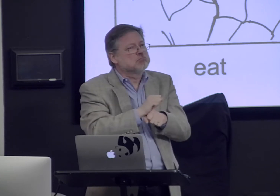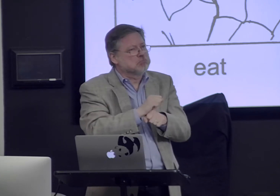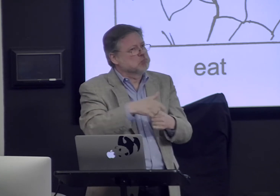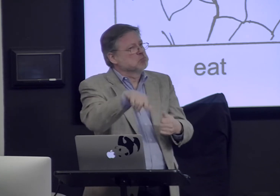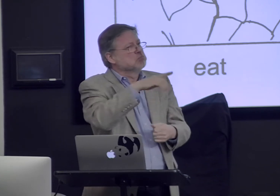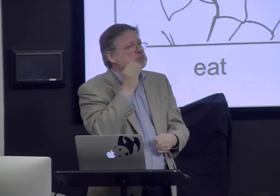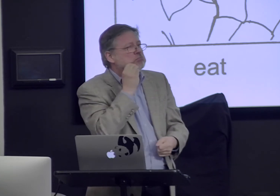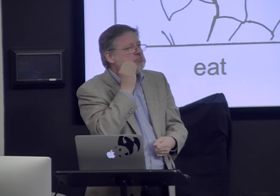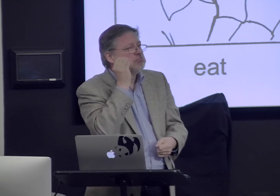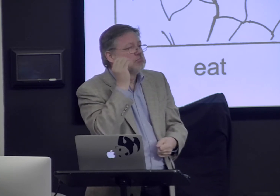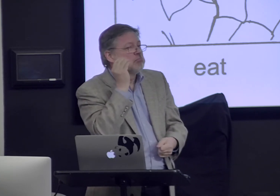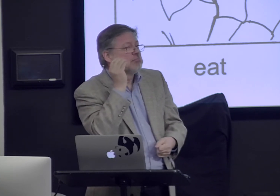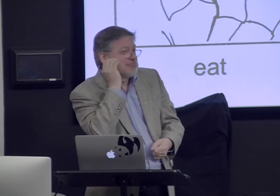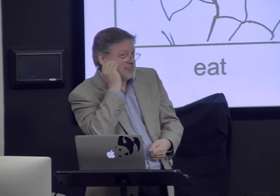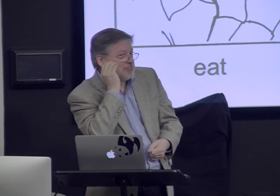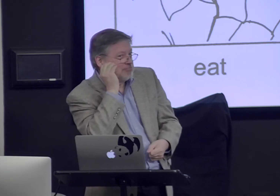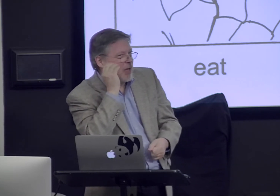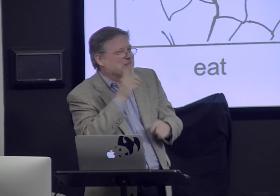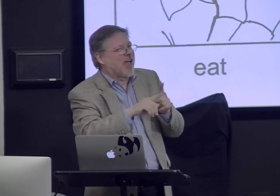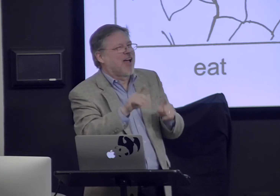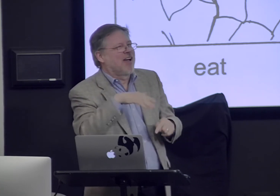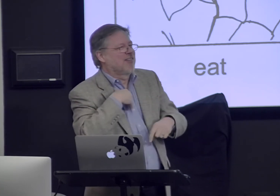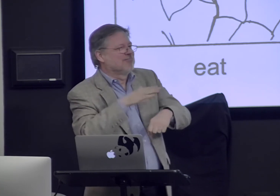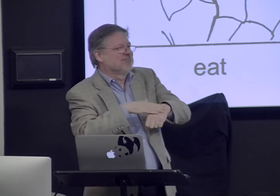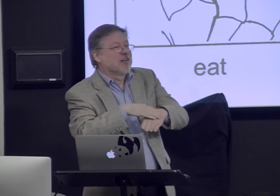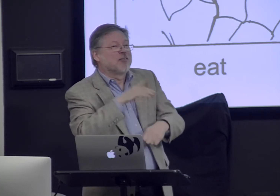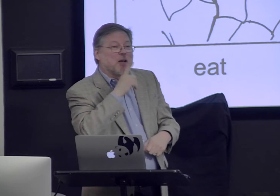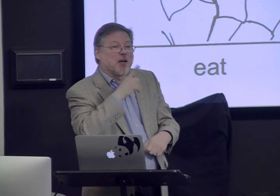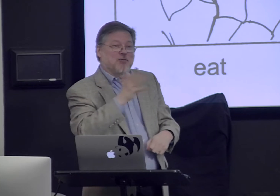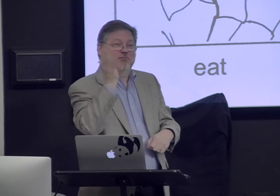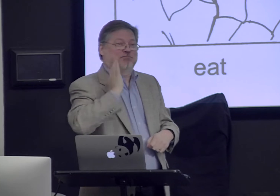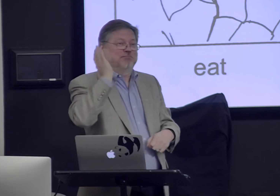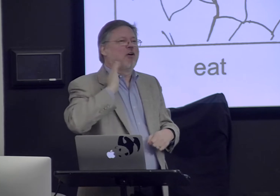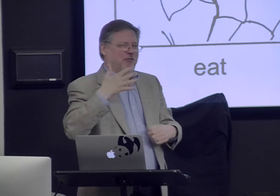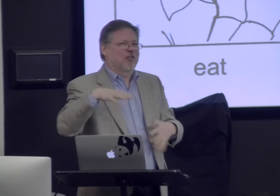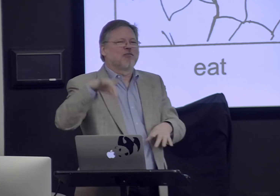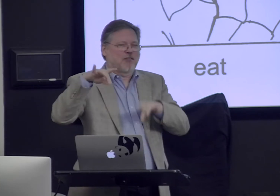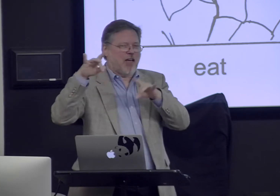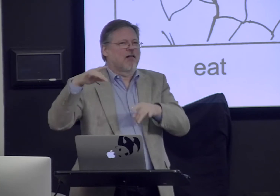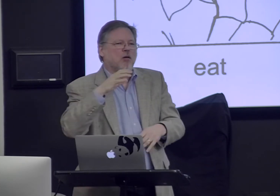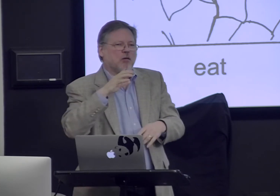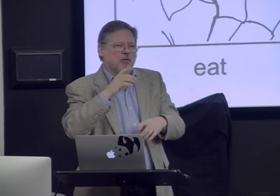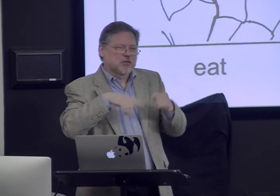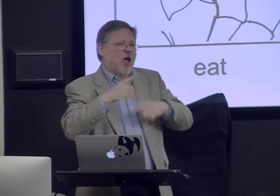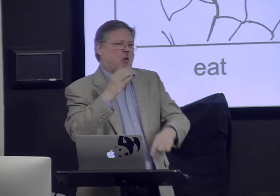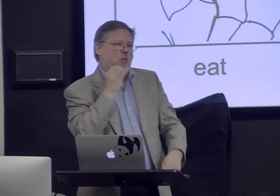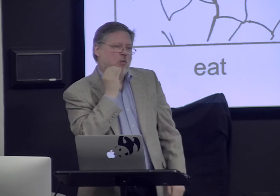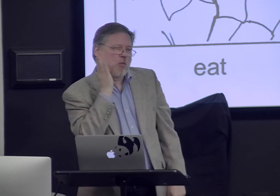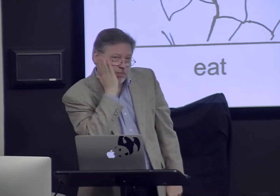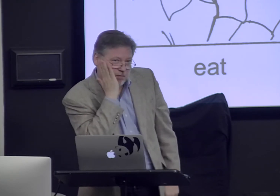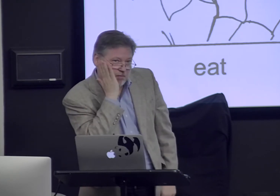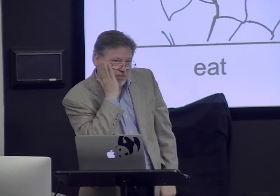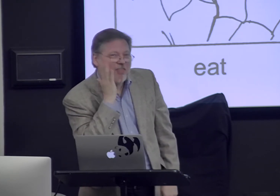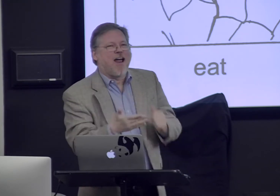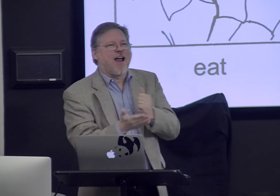this also informs us about the signer's mental lexicon, because it's not only storing individual items, it's also